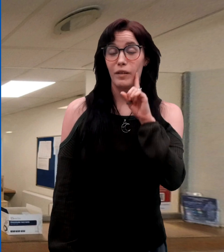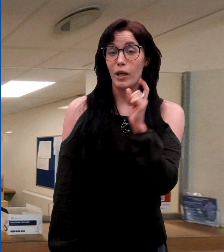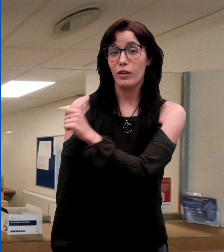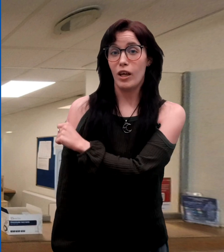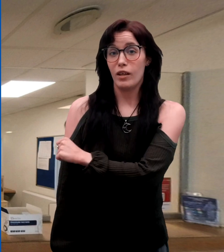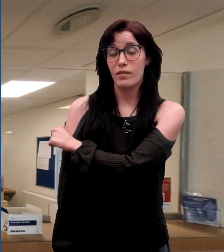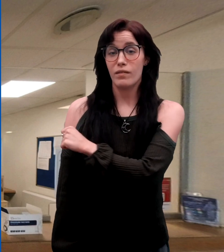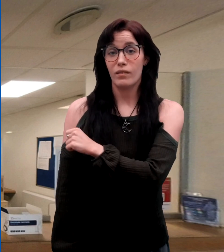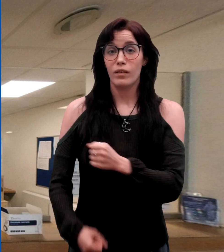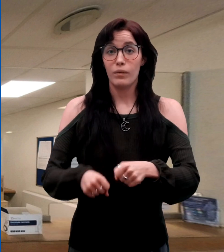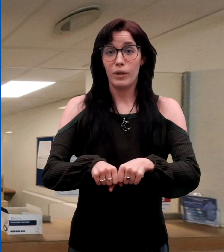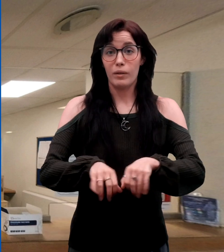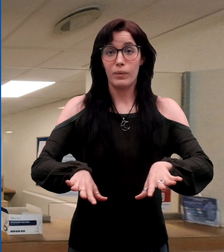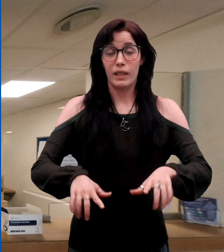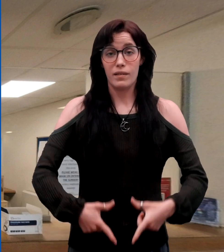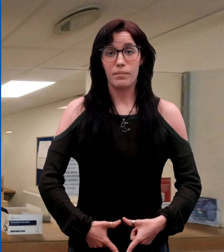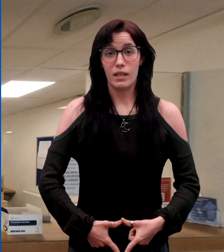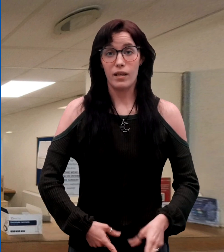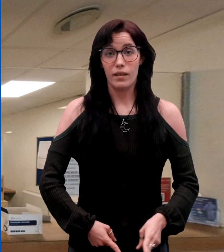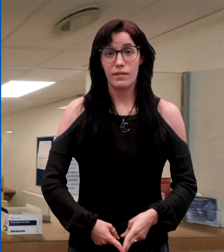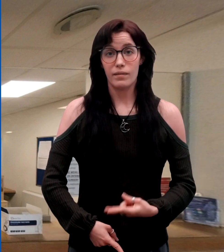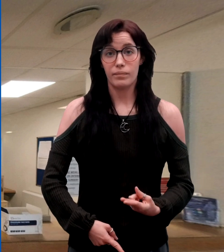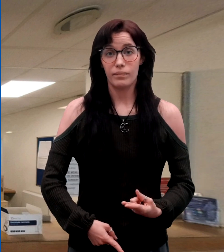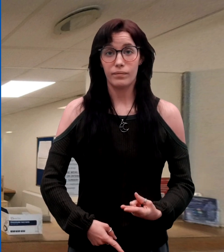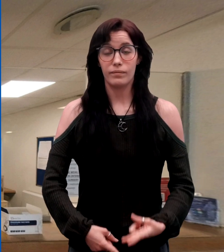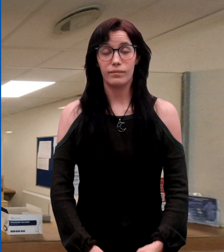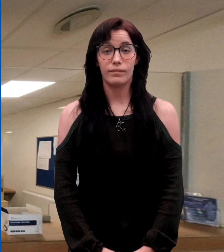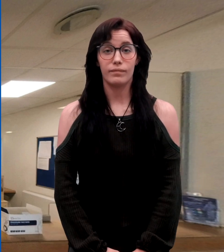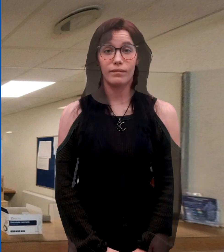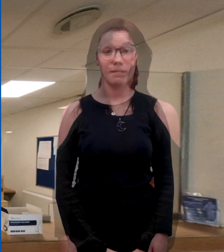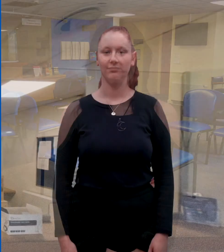A female nurse will complete the smear test.